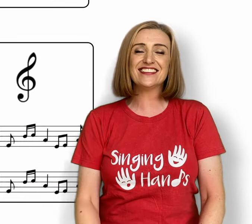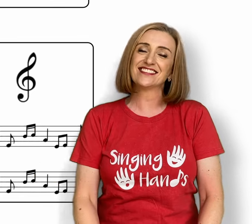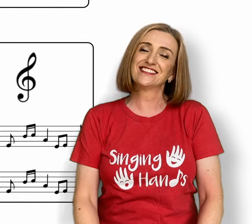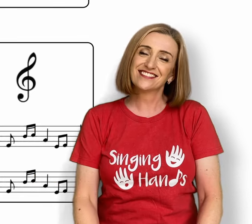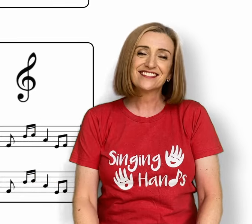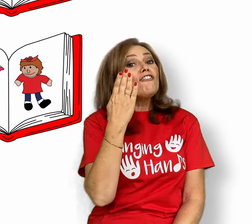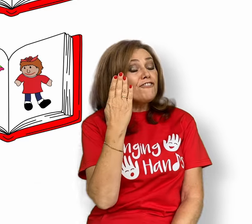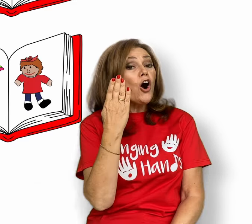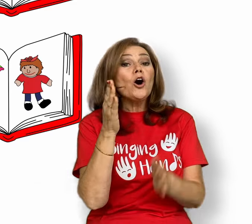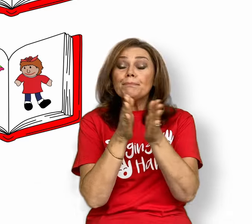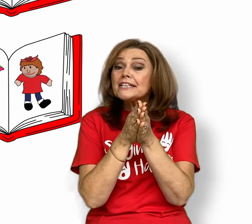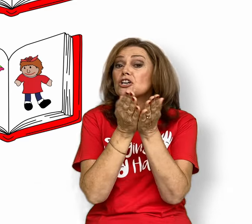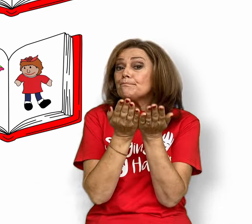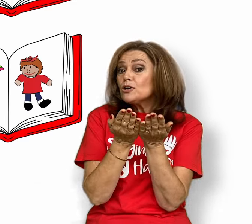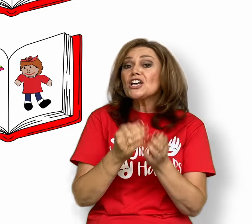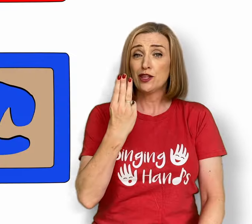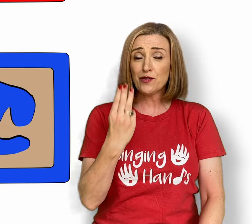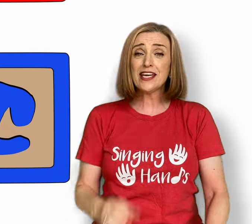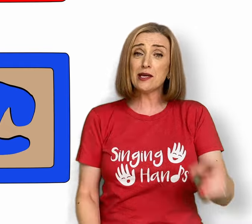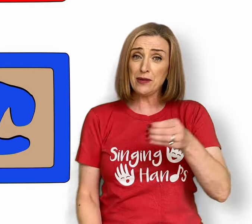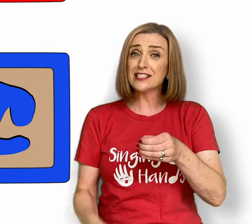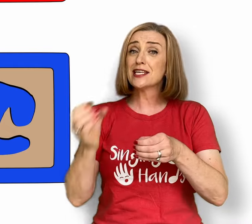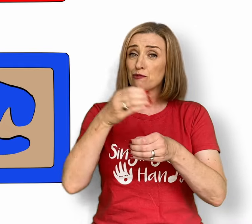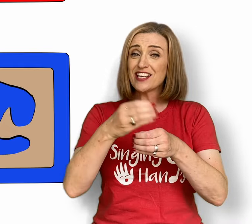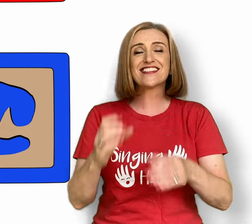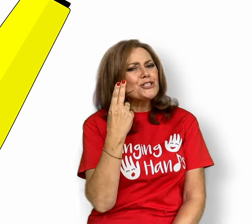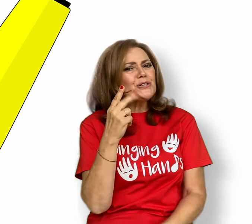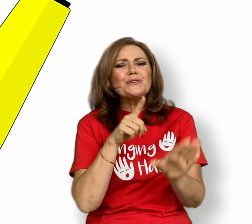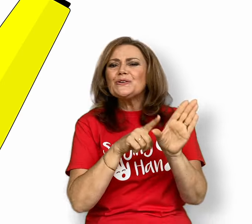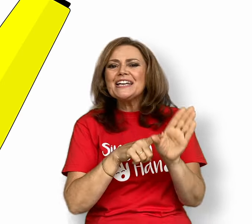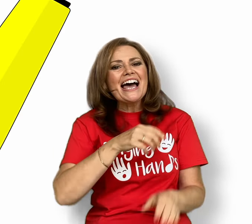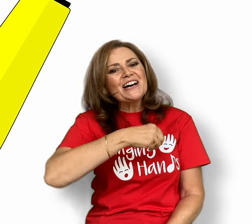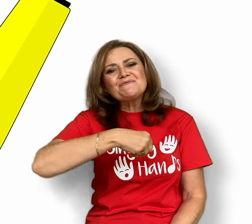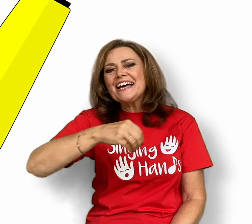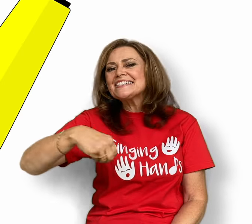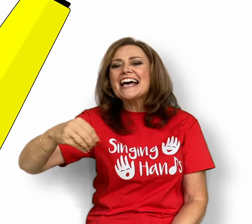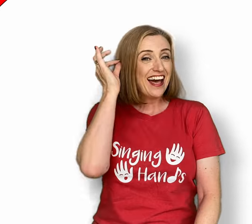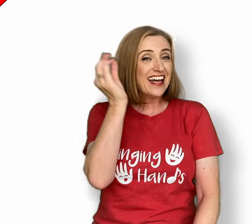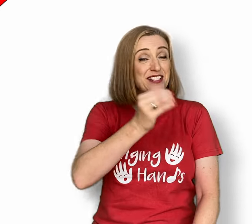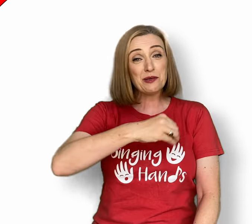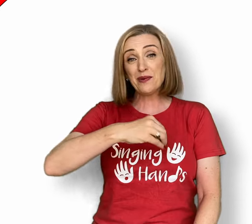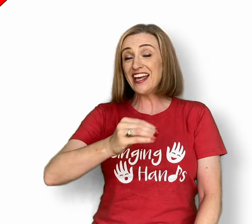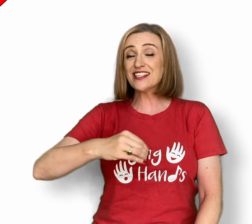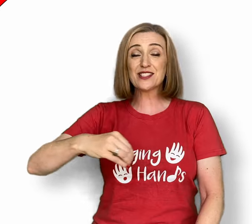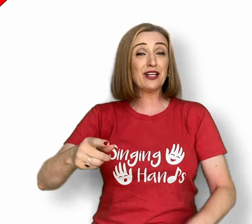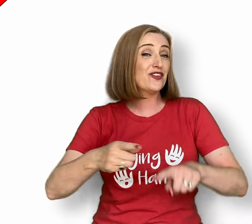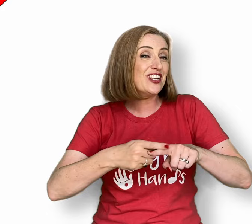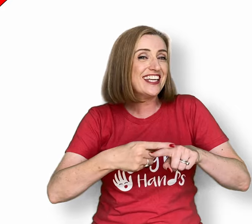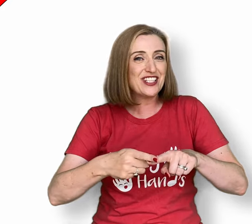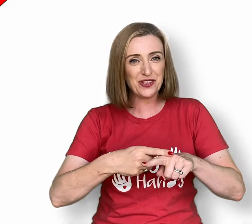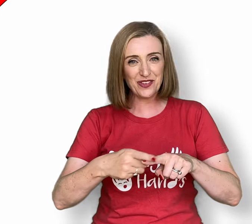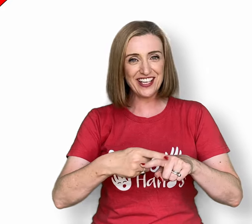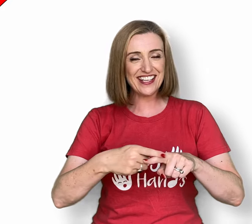sing, four picture books, three building bricks, two yellow pens and a pencil